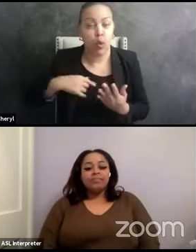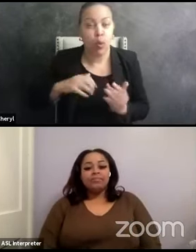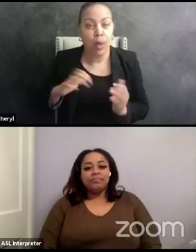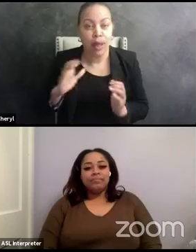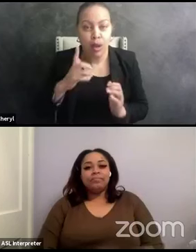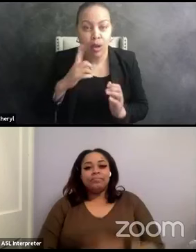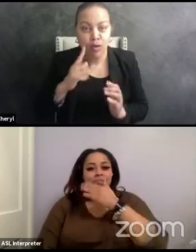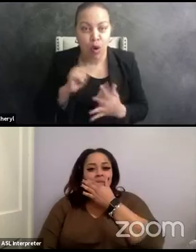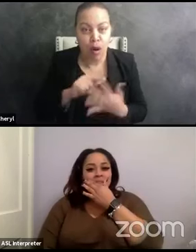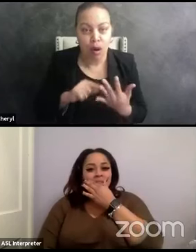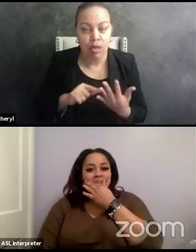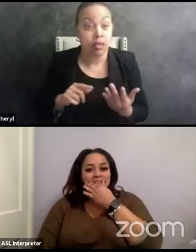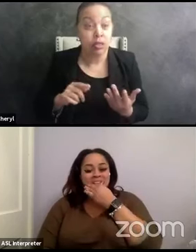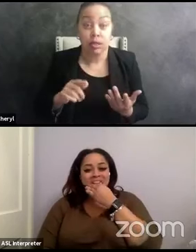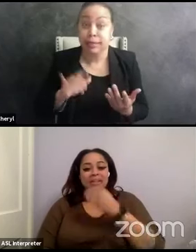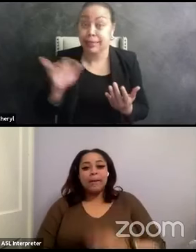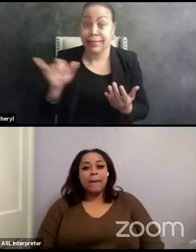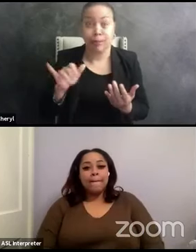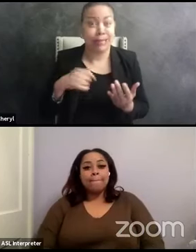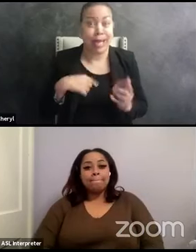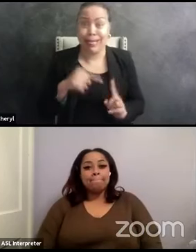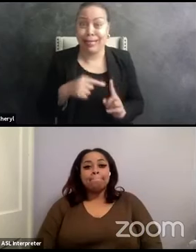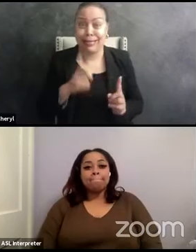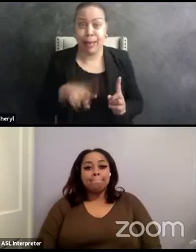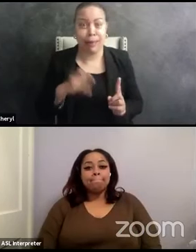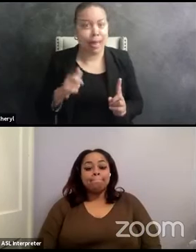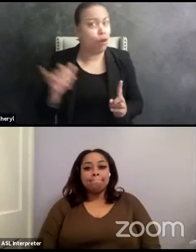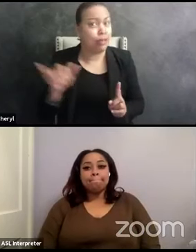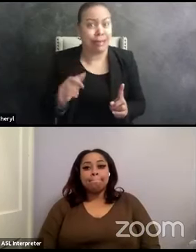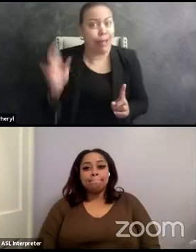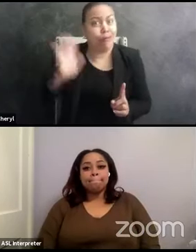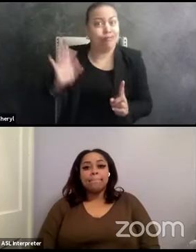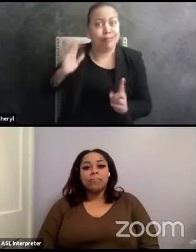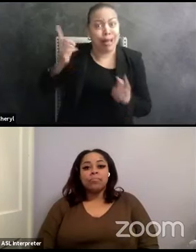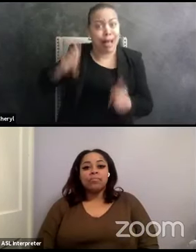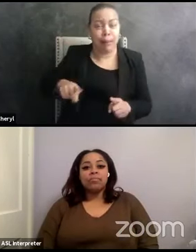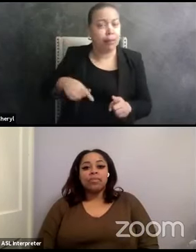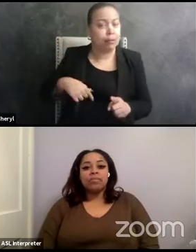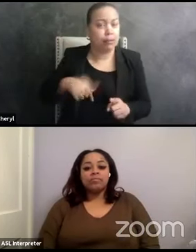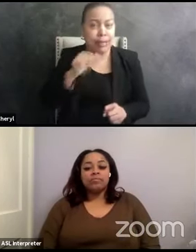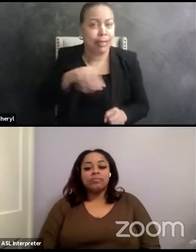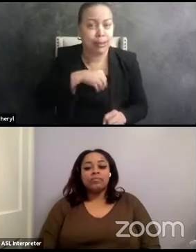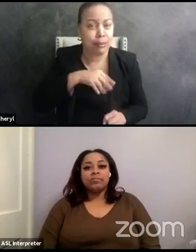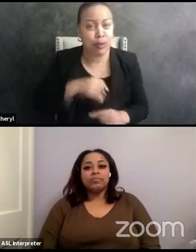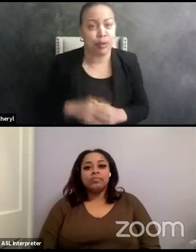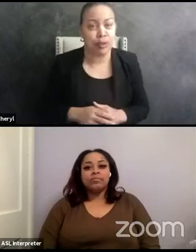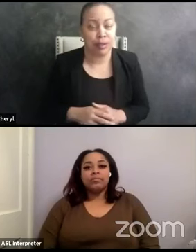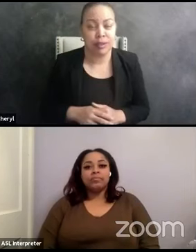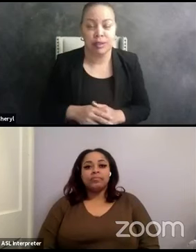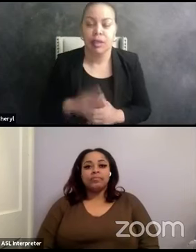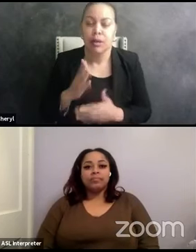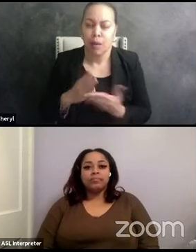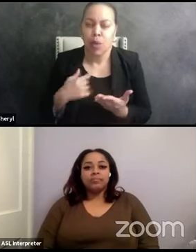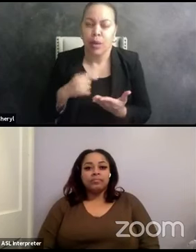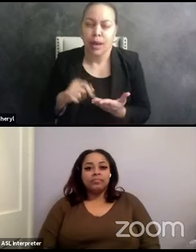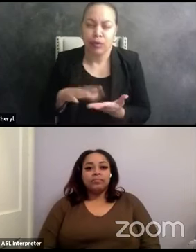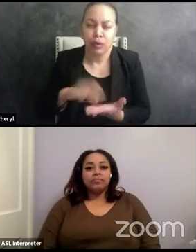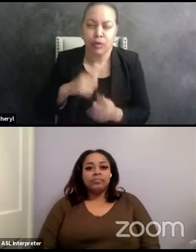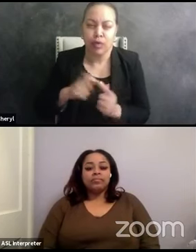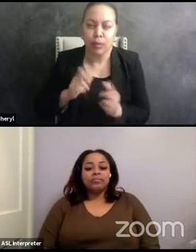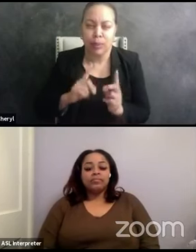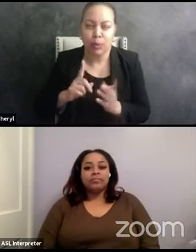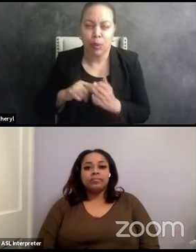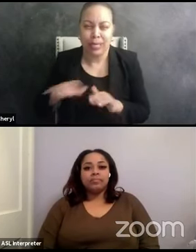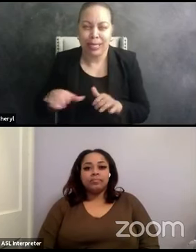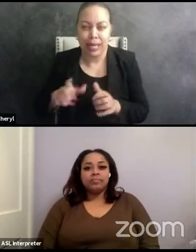Like we said, this is just like this time, and this isn't what's unacceptable. And I think part of it is we have to learn from what people have done so that we can define what